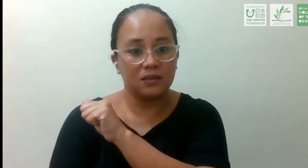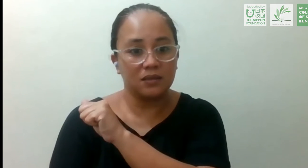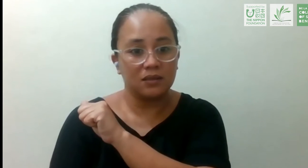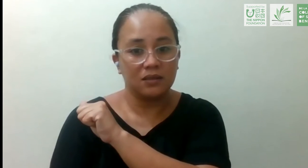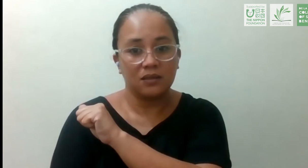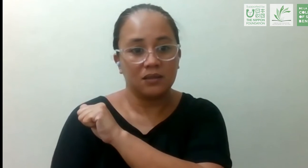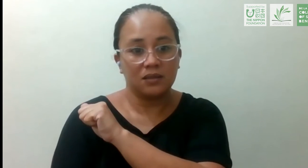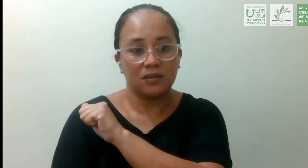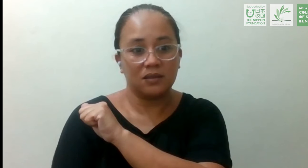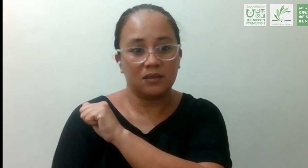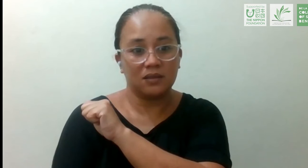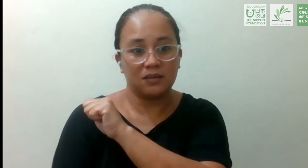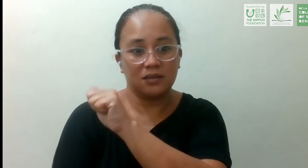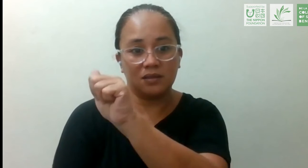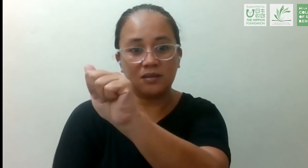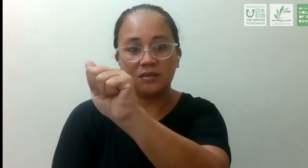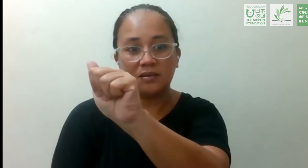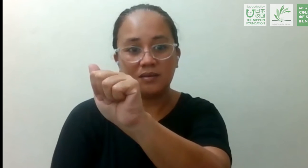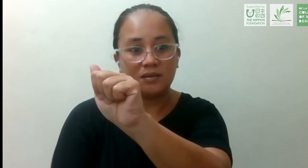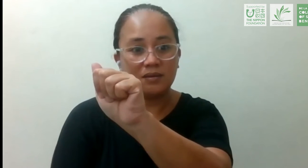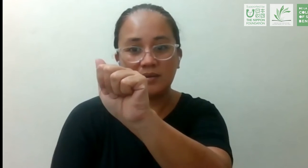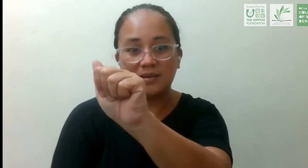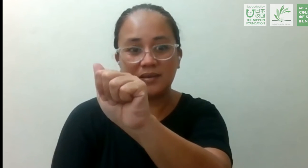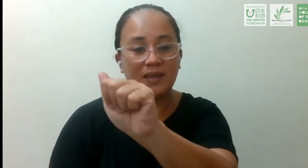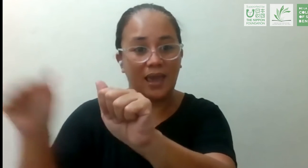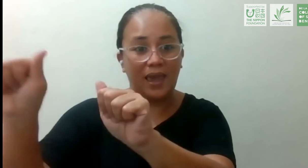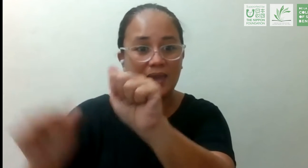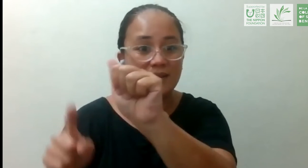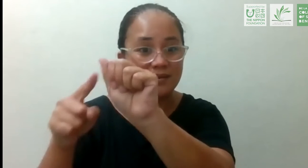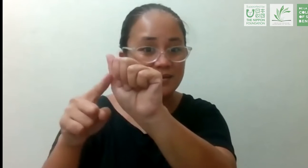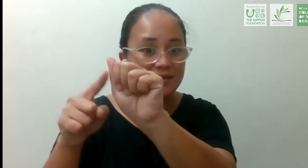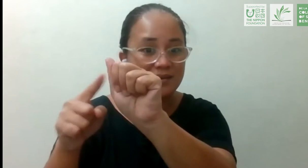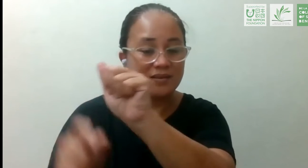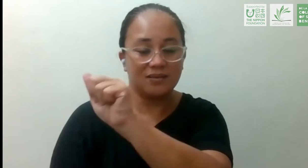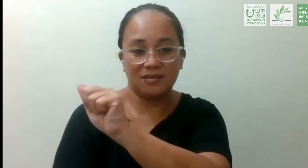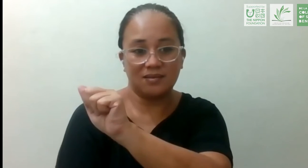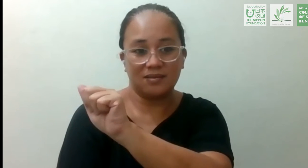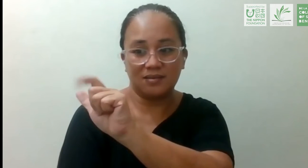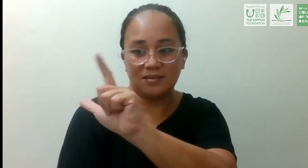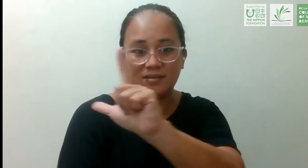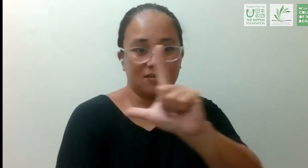Yeah, it actually starts with an A hand shape and then moves to L.